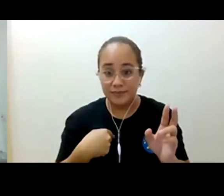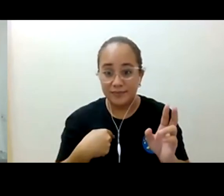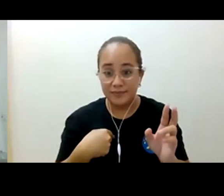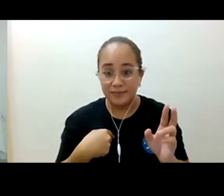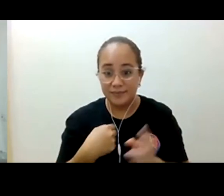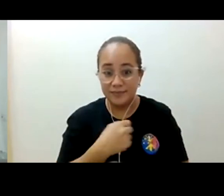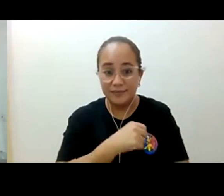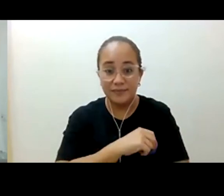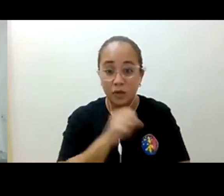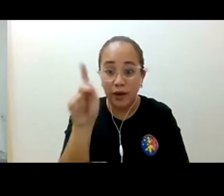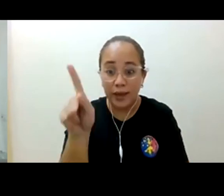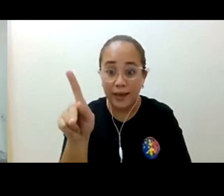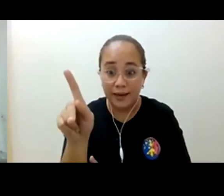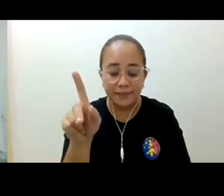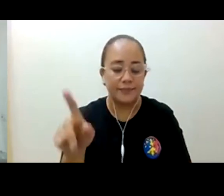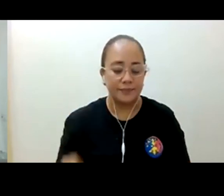Okay.